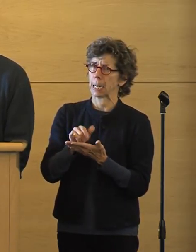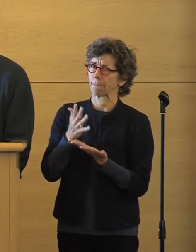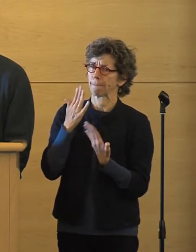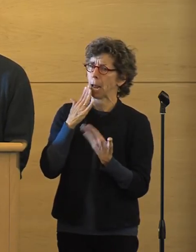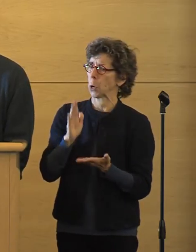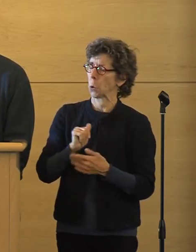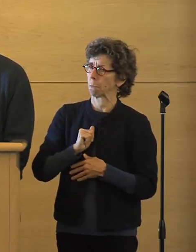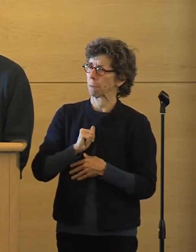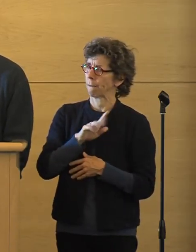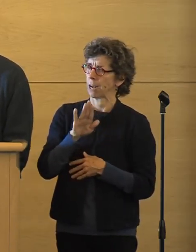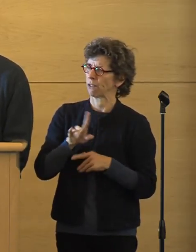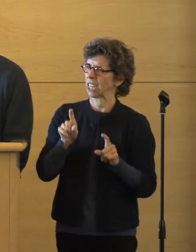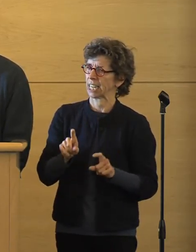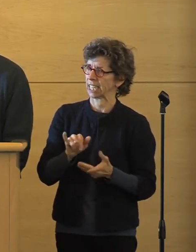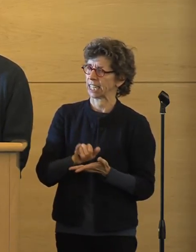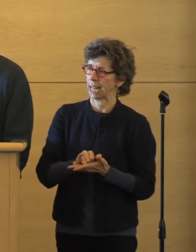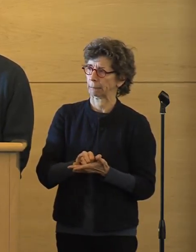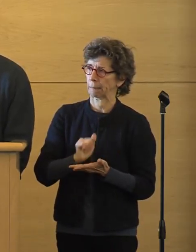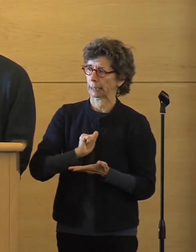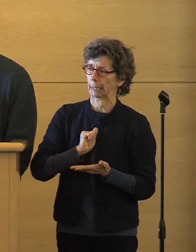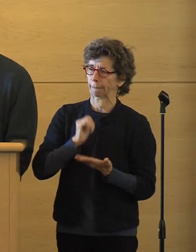that formatting?